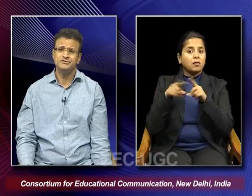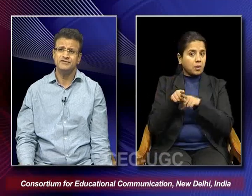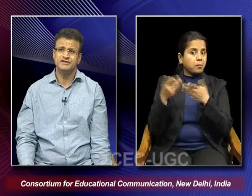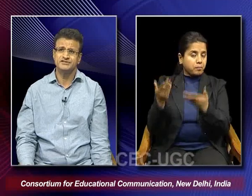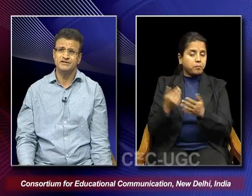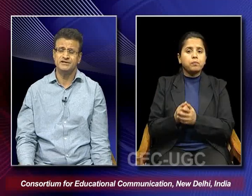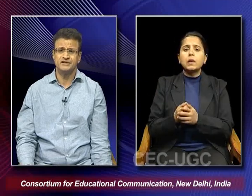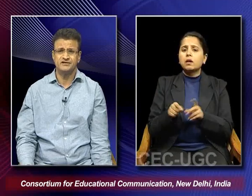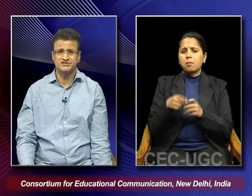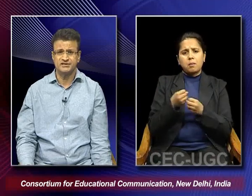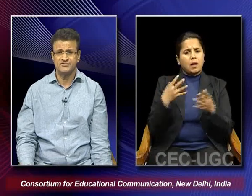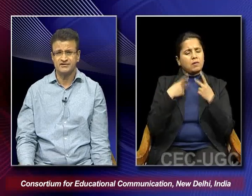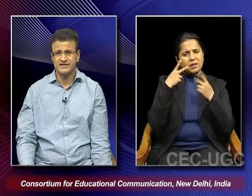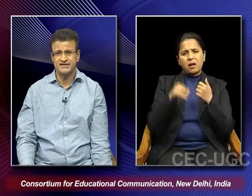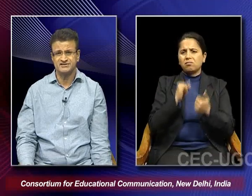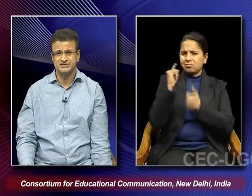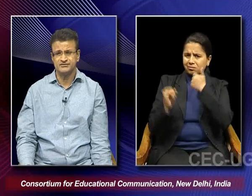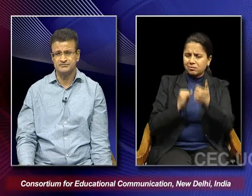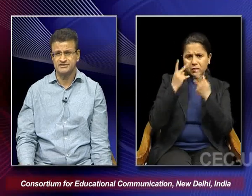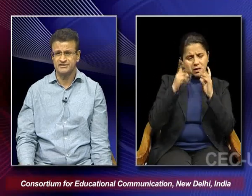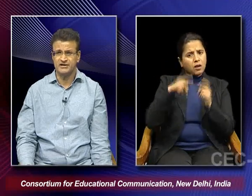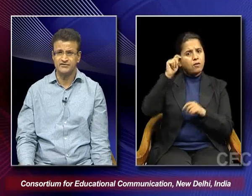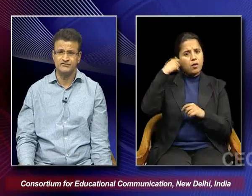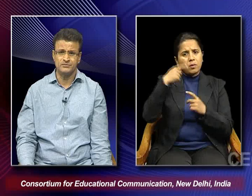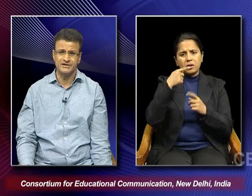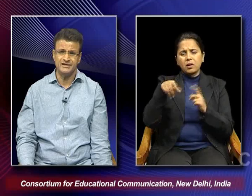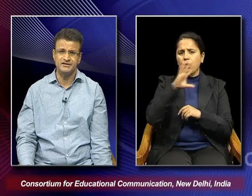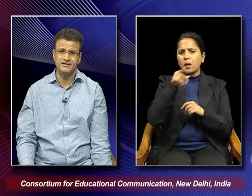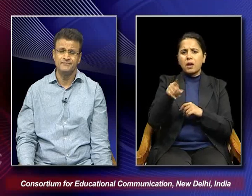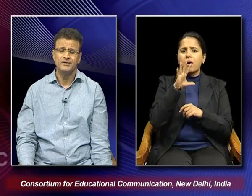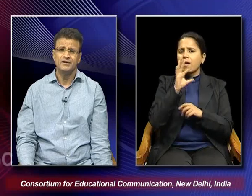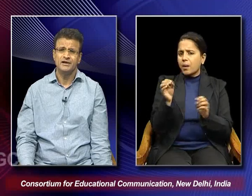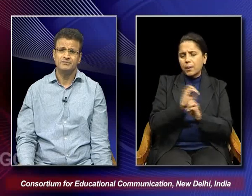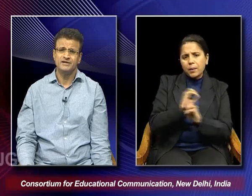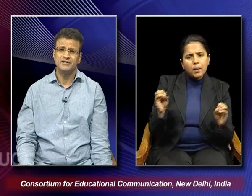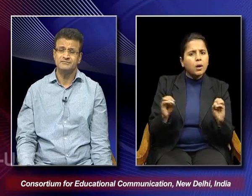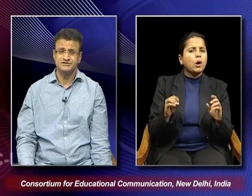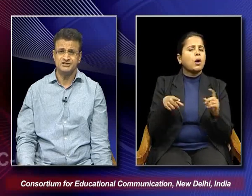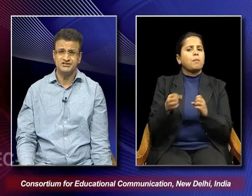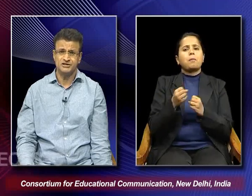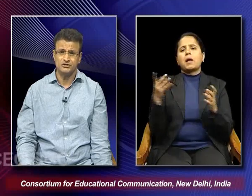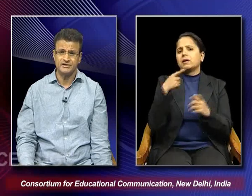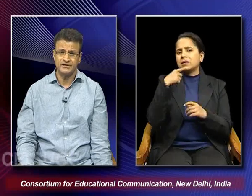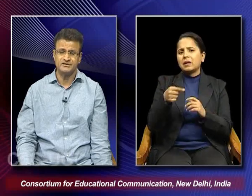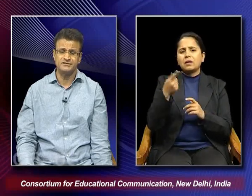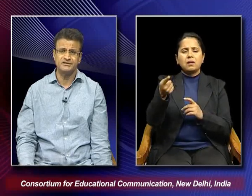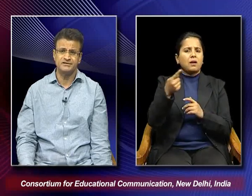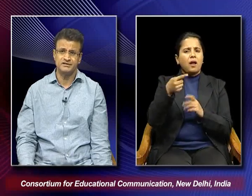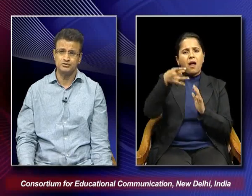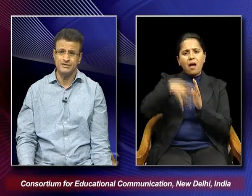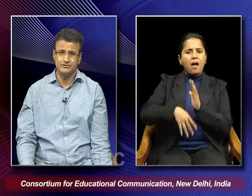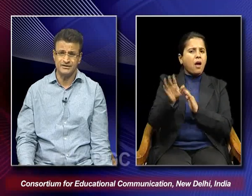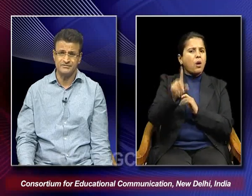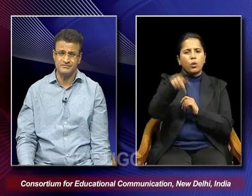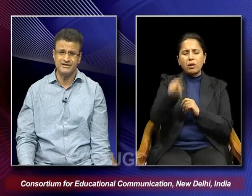times we see that critics, they have criticized these films that they are away from reality, and many times details are not correct, they are